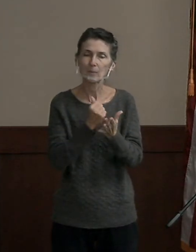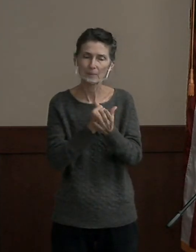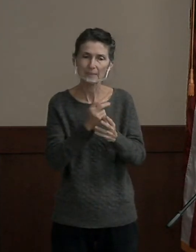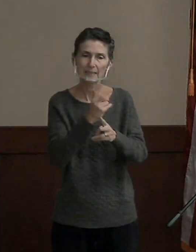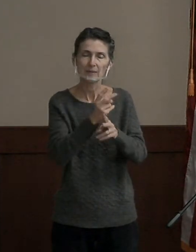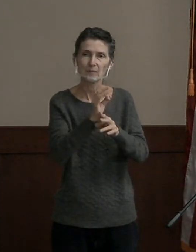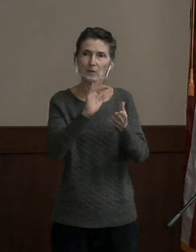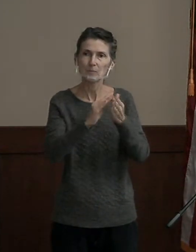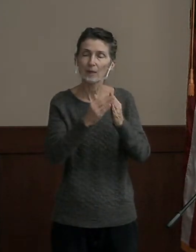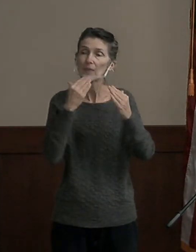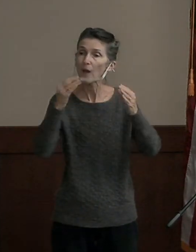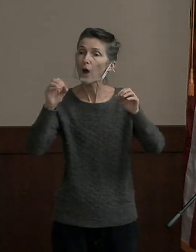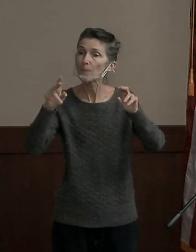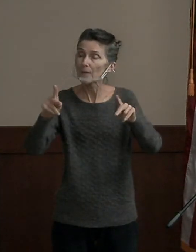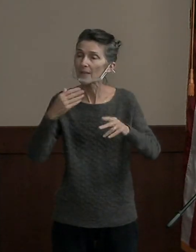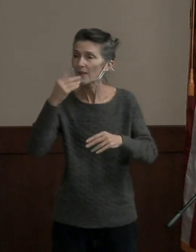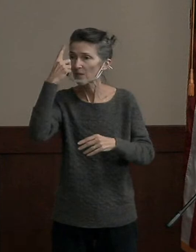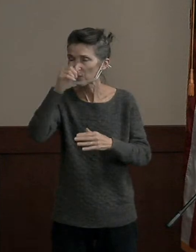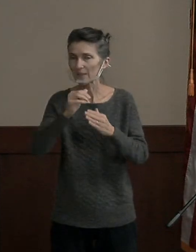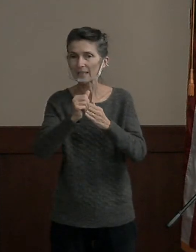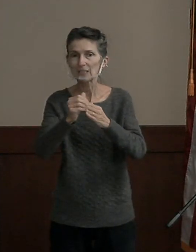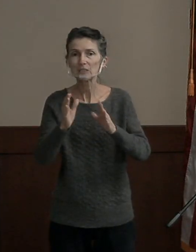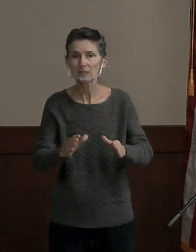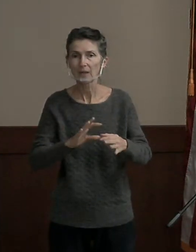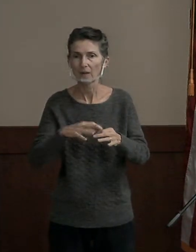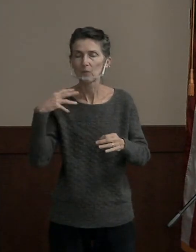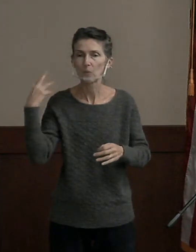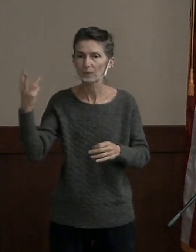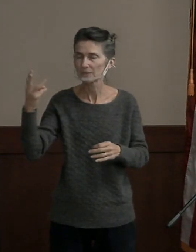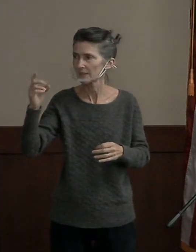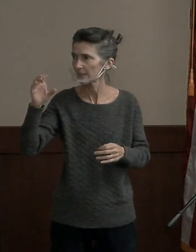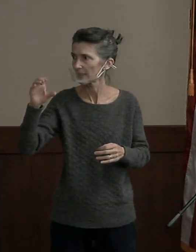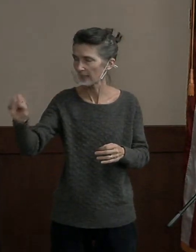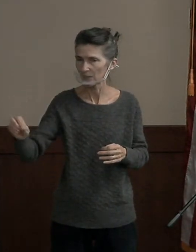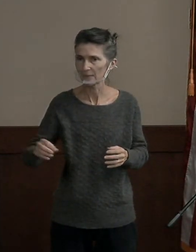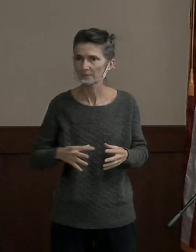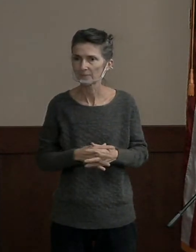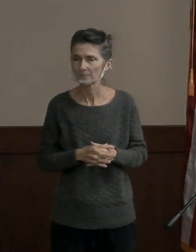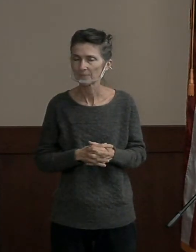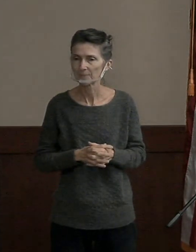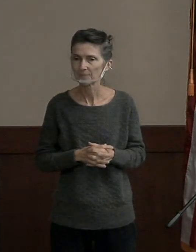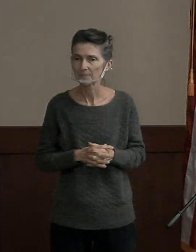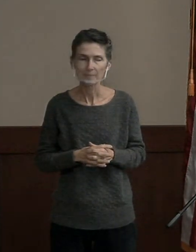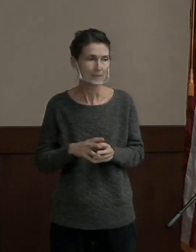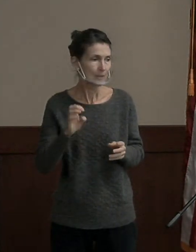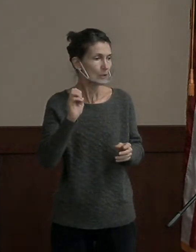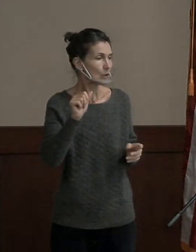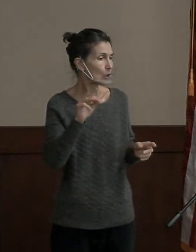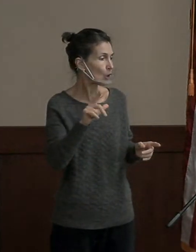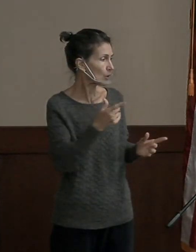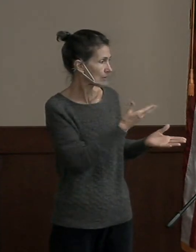Thank you for the opportunity, and again, thank you for the leadership of Washington County. Earl.